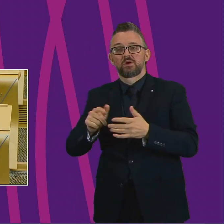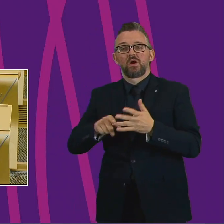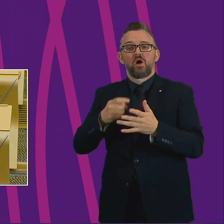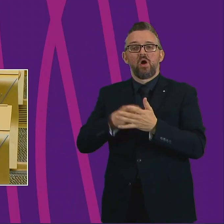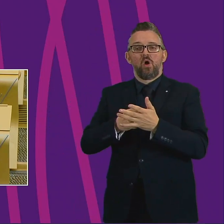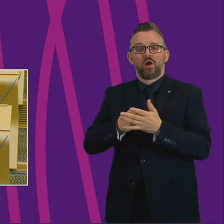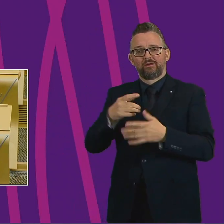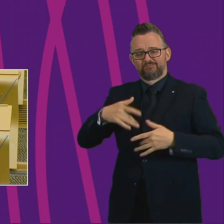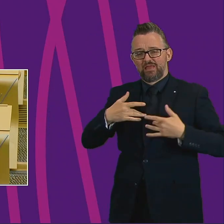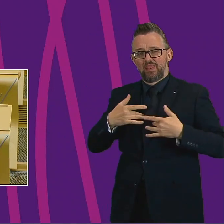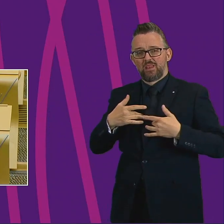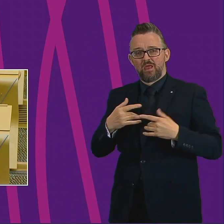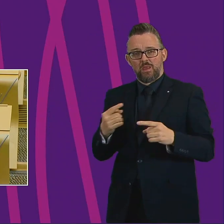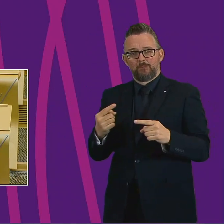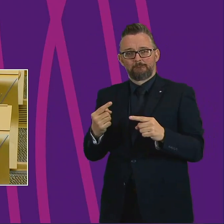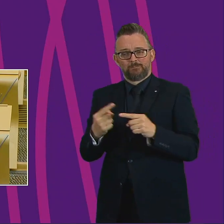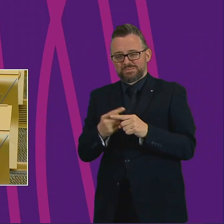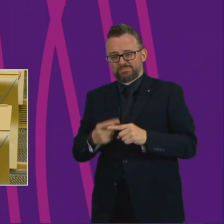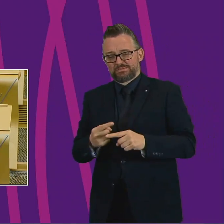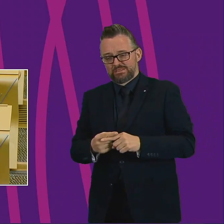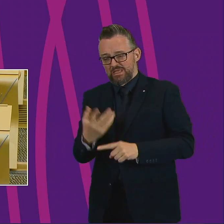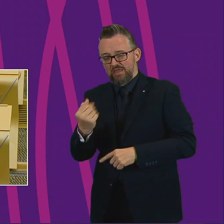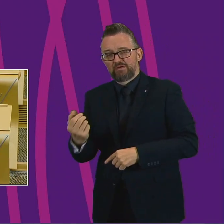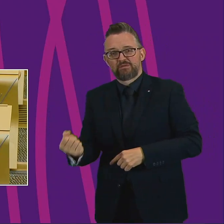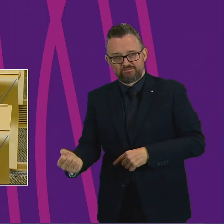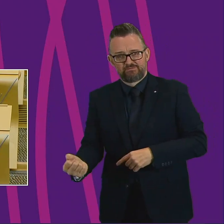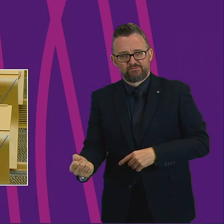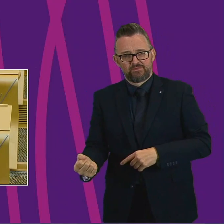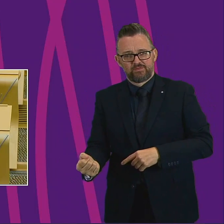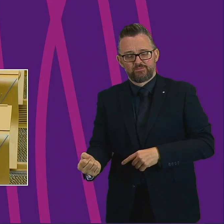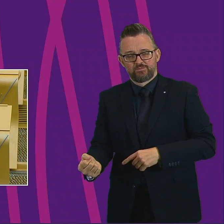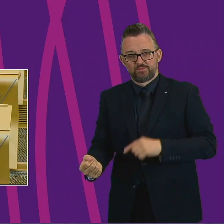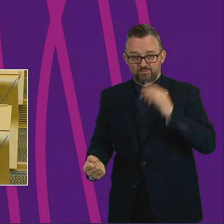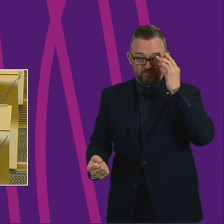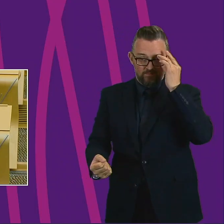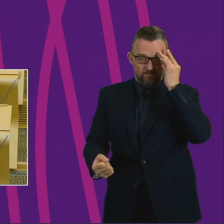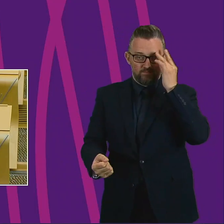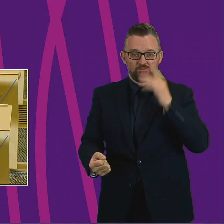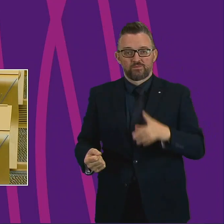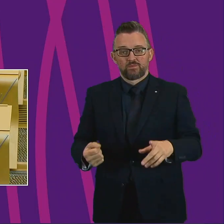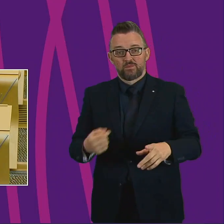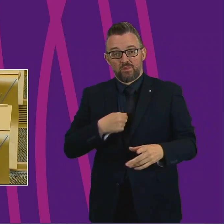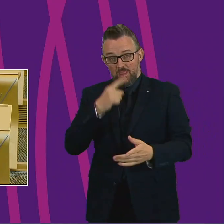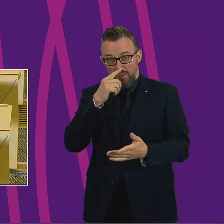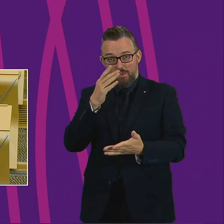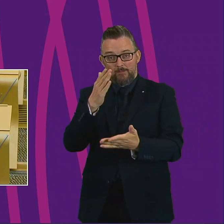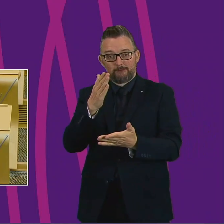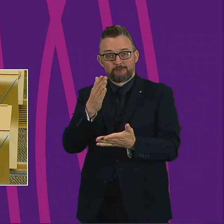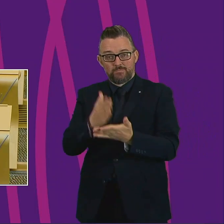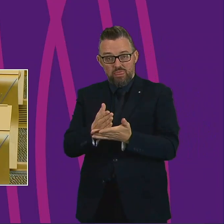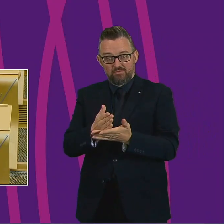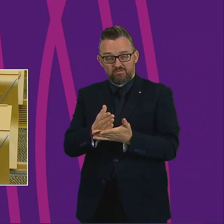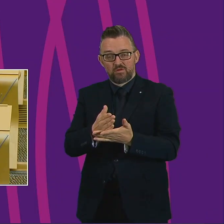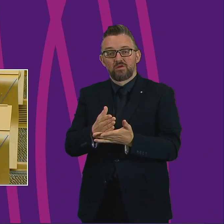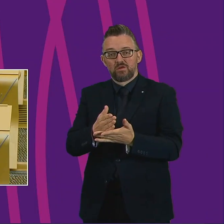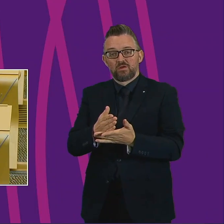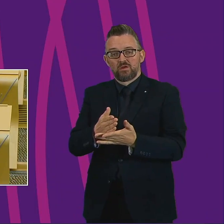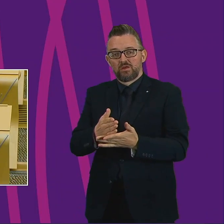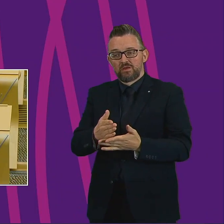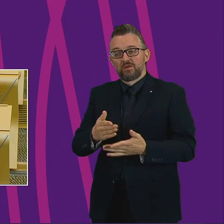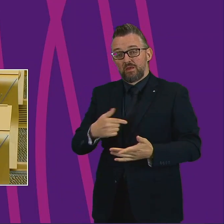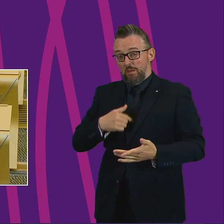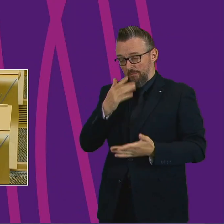that mistakes and failures have been made there. And he will, I believe and I'm certain, without fear or